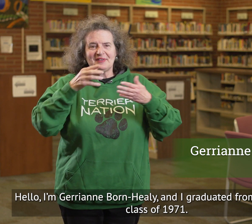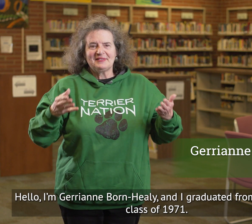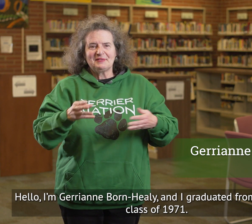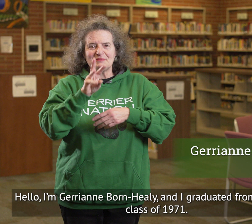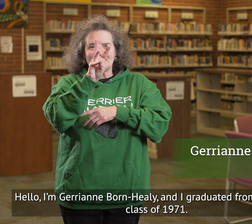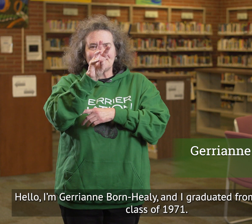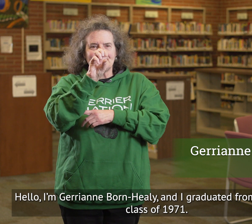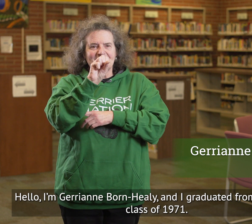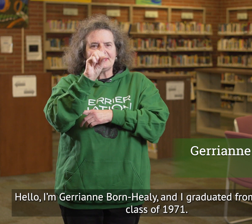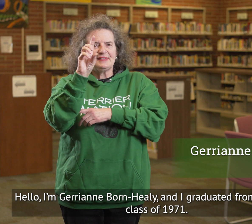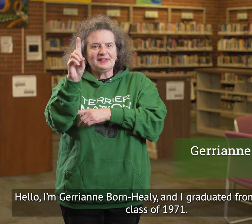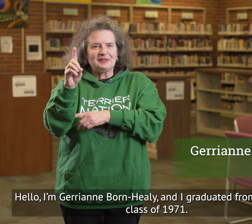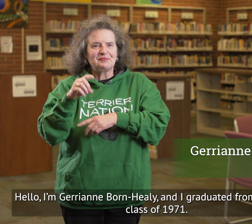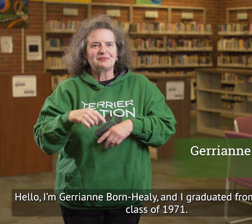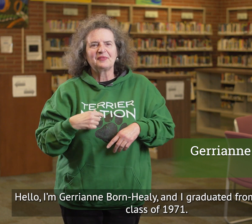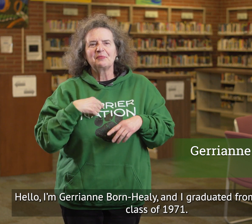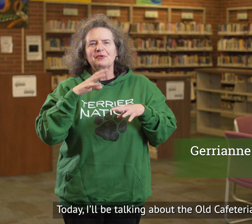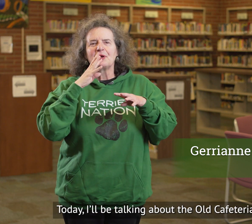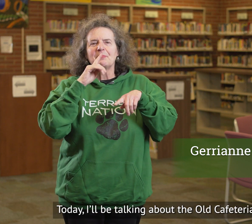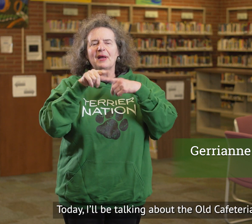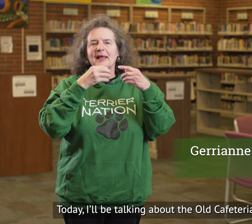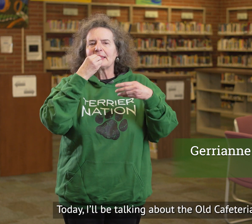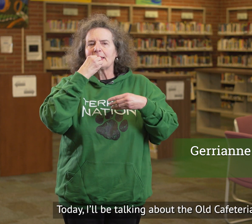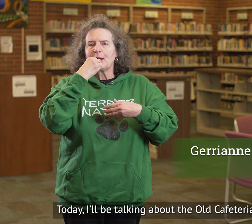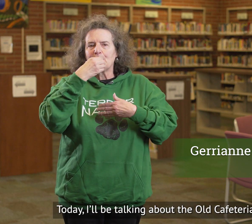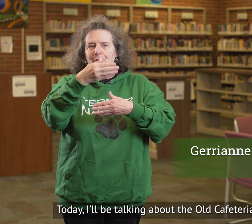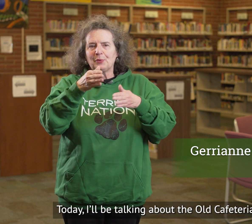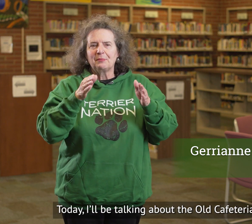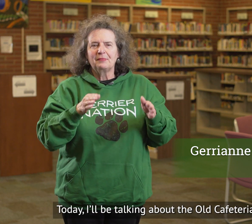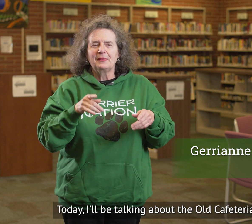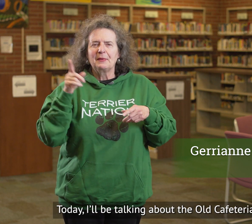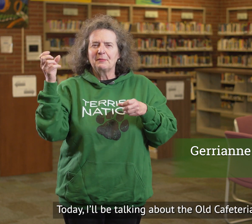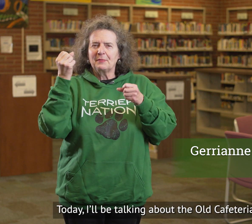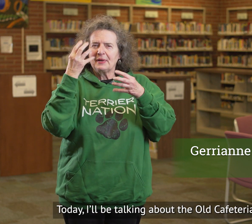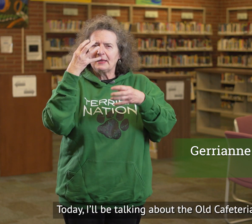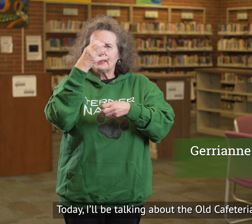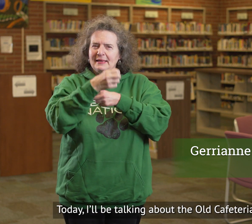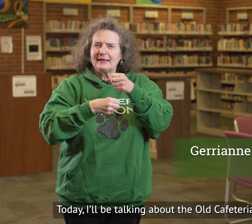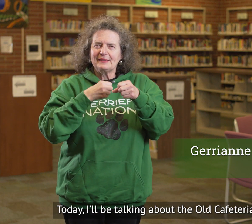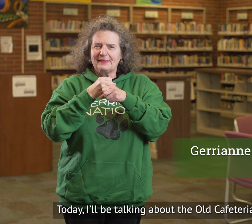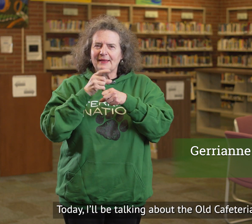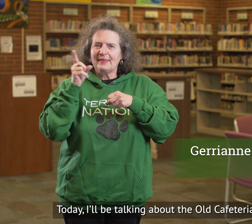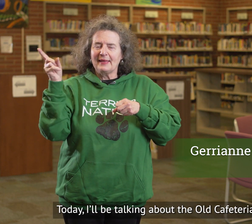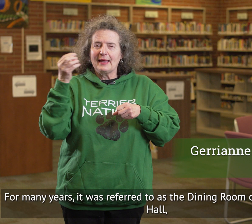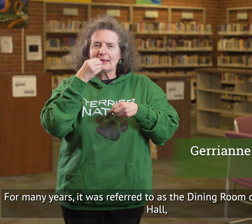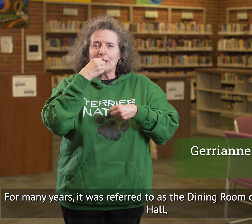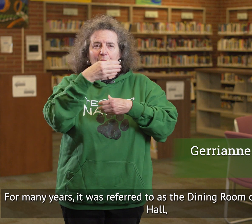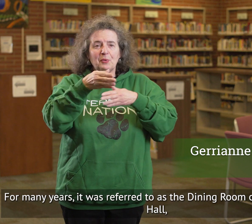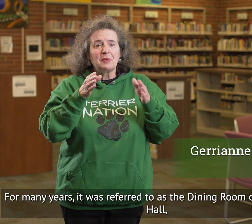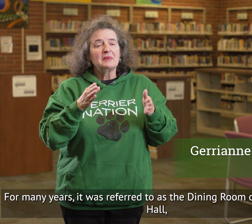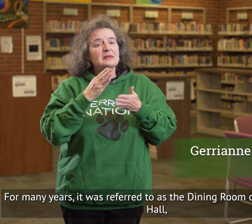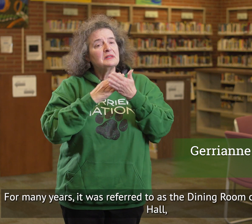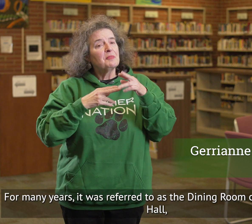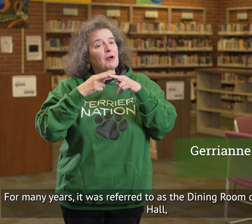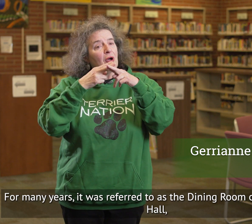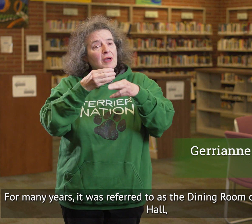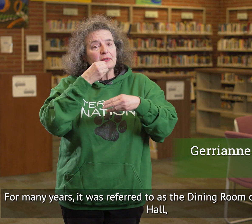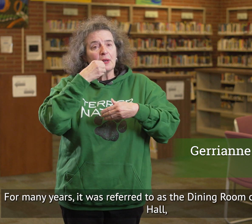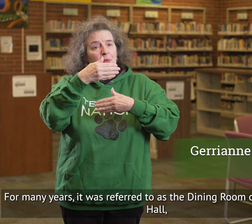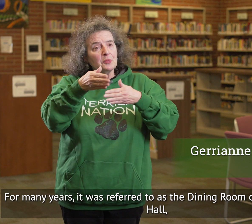of 1971. Today I'll be talking about the Old Cafeteria. For many years, it was referred to as